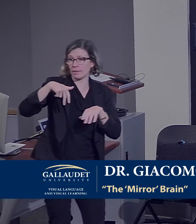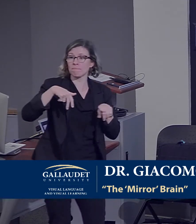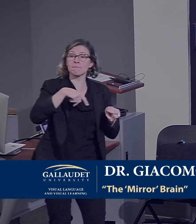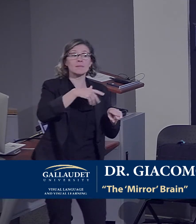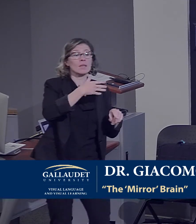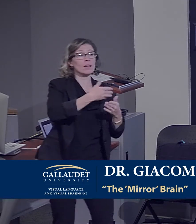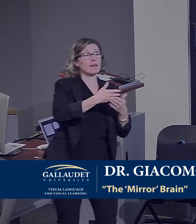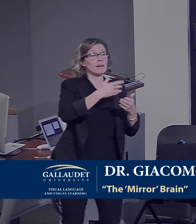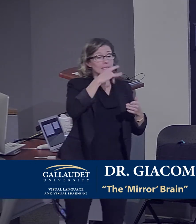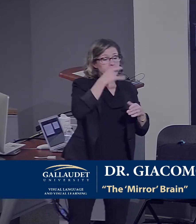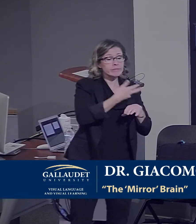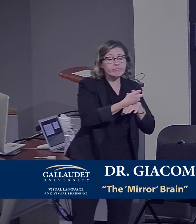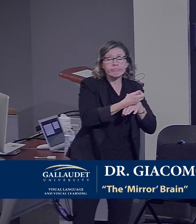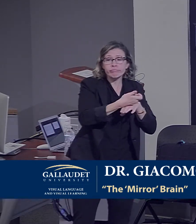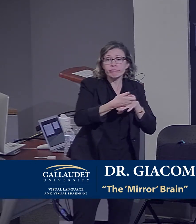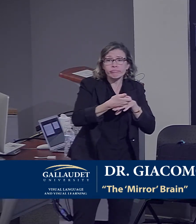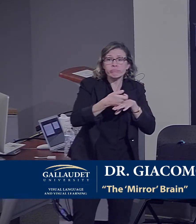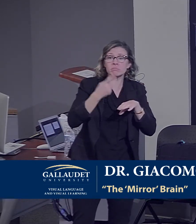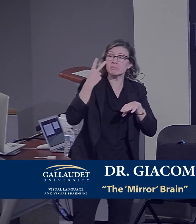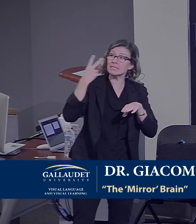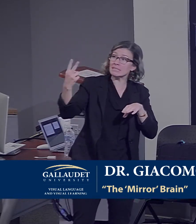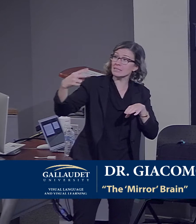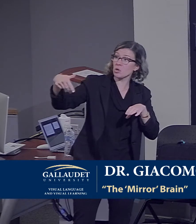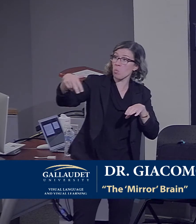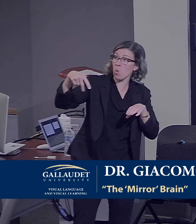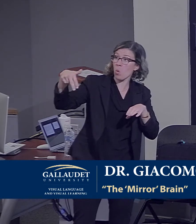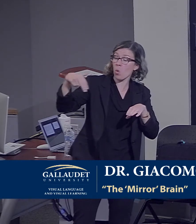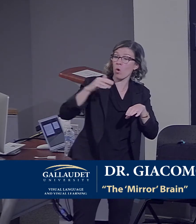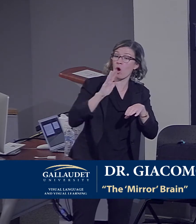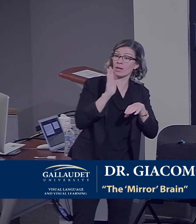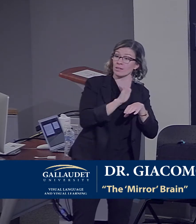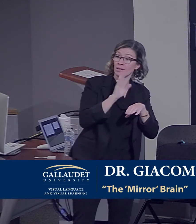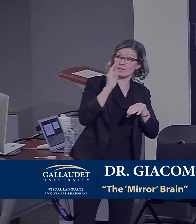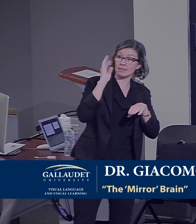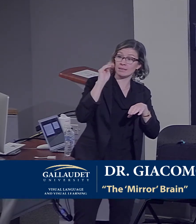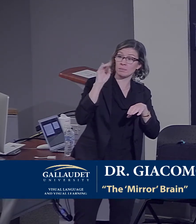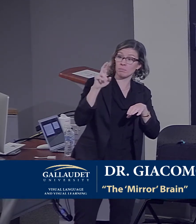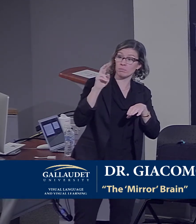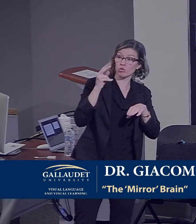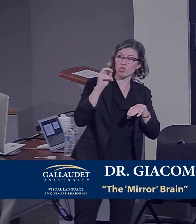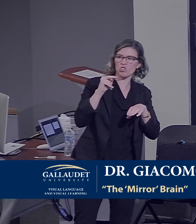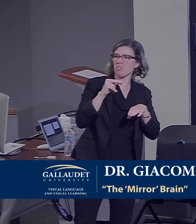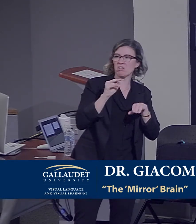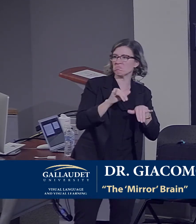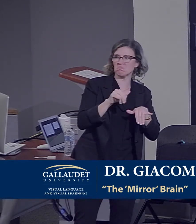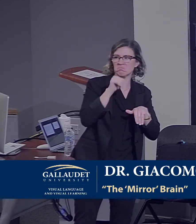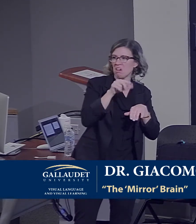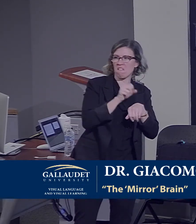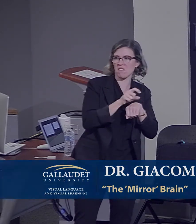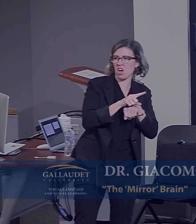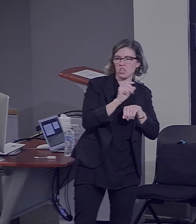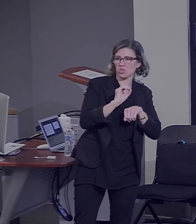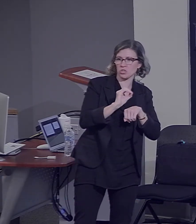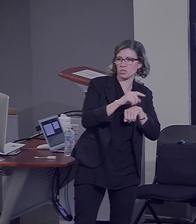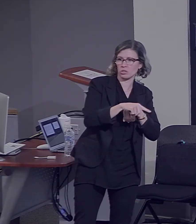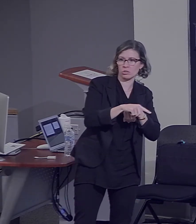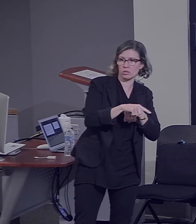kid walking, there is no mirror neuron response at all. But if you show to the same kid,